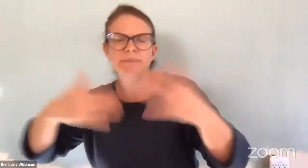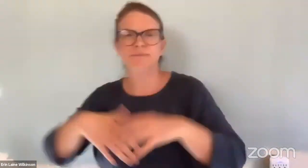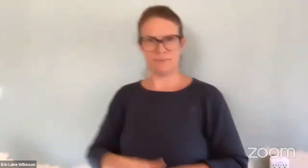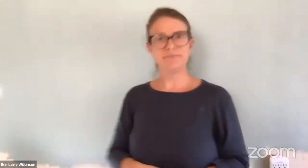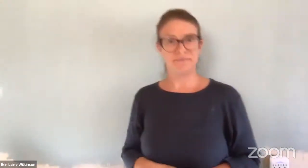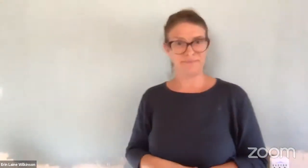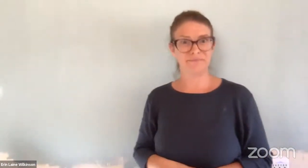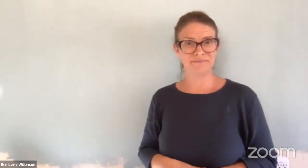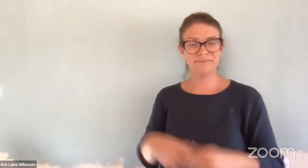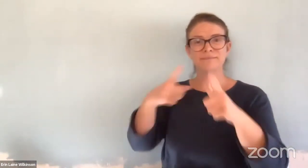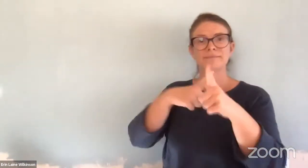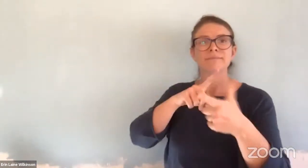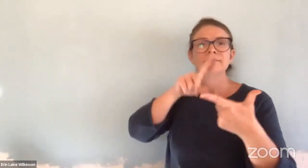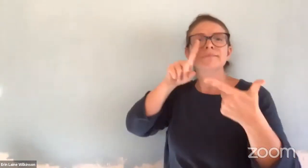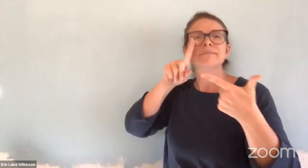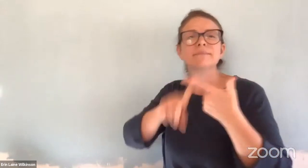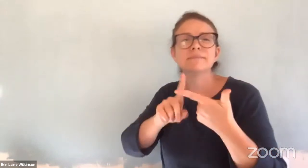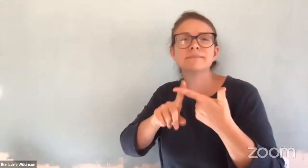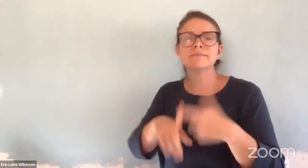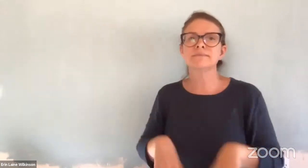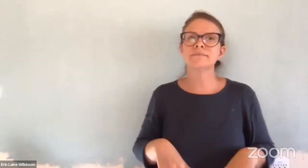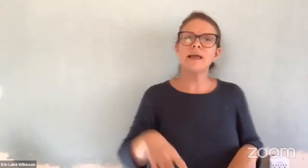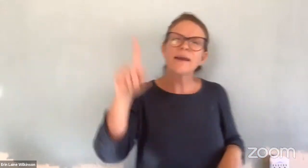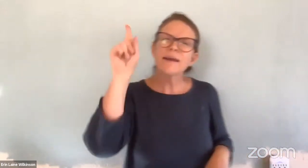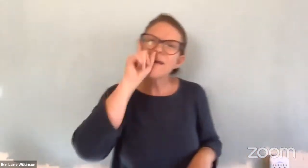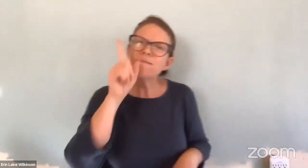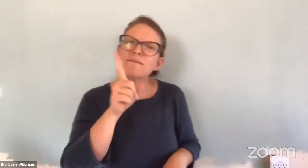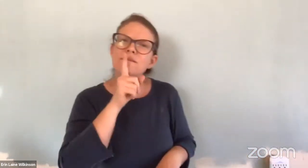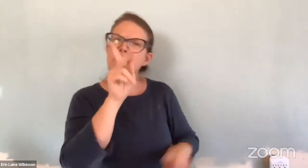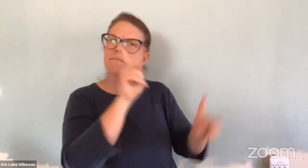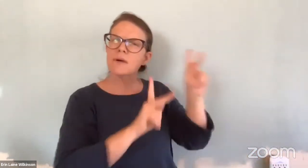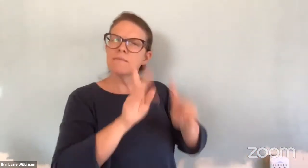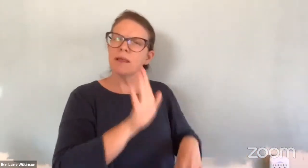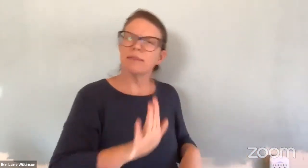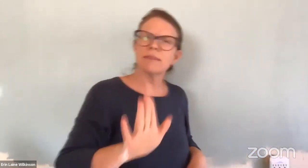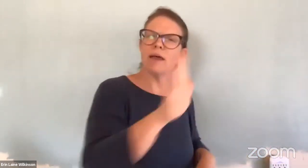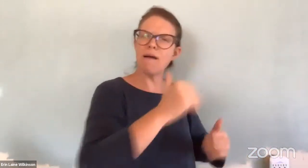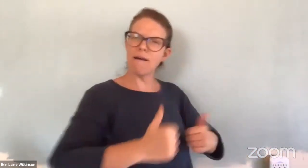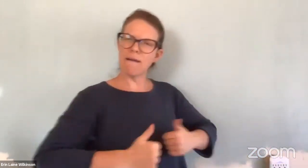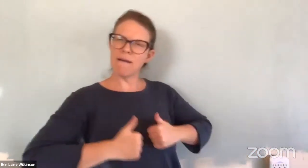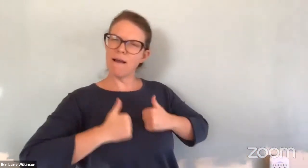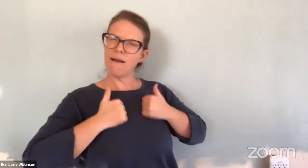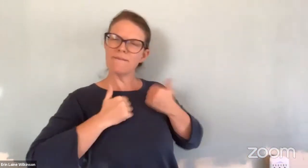And by human communication, I mean,